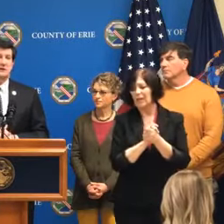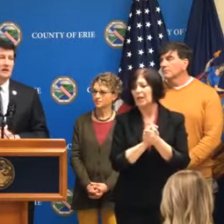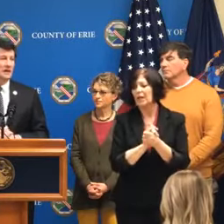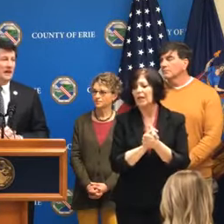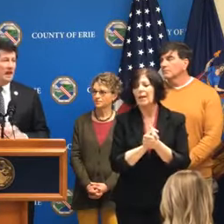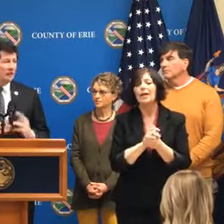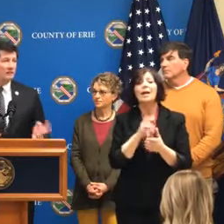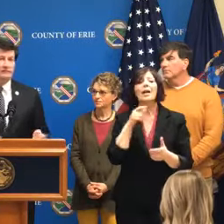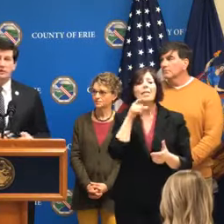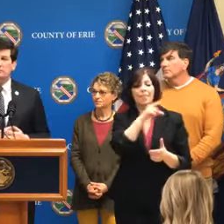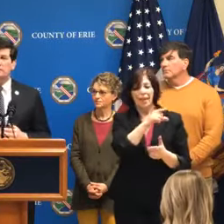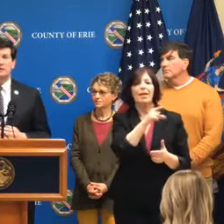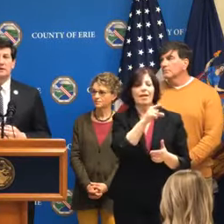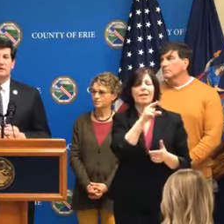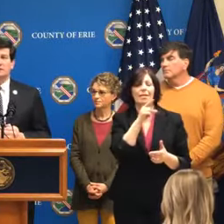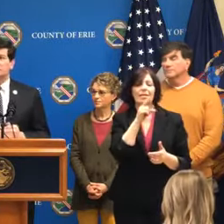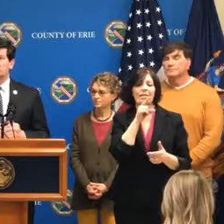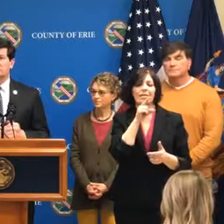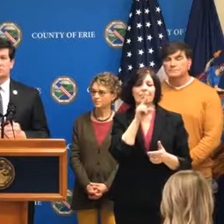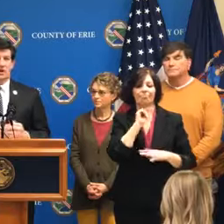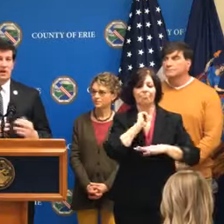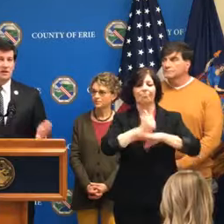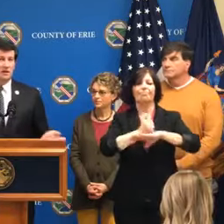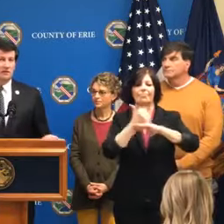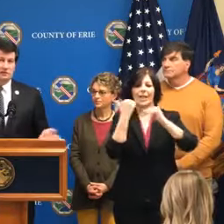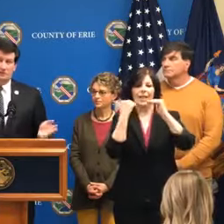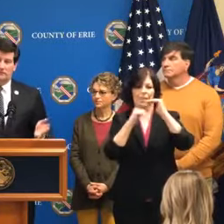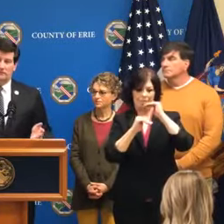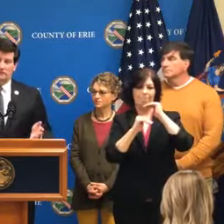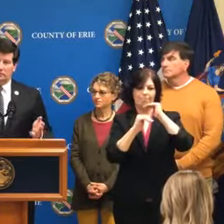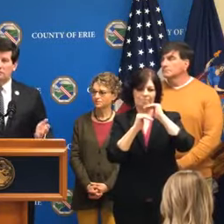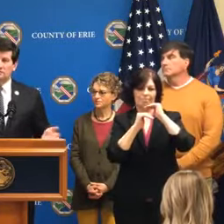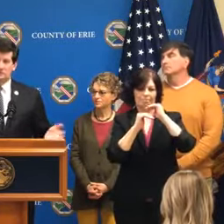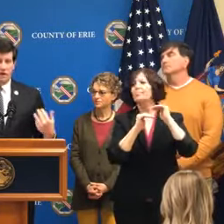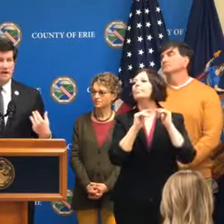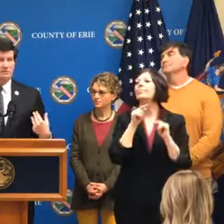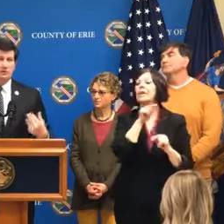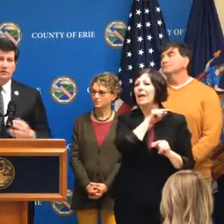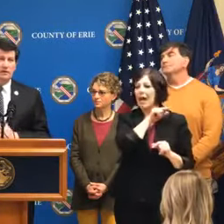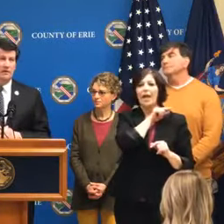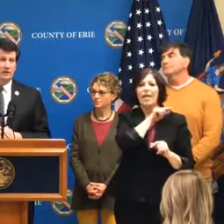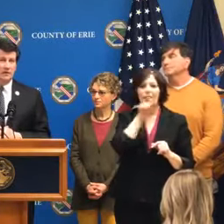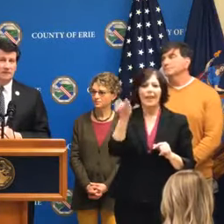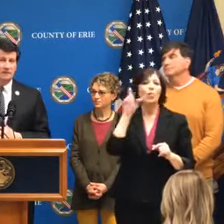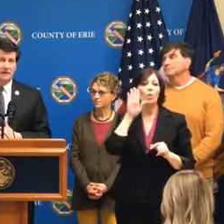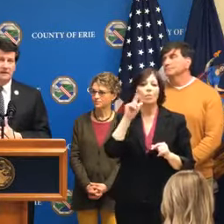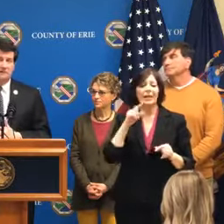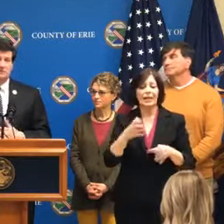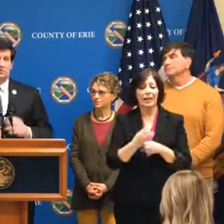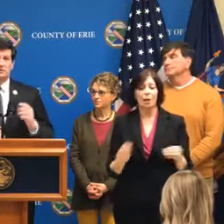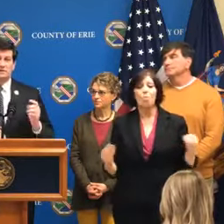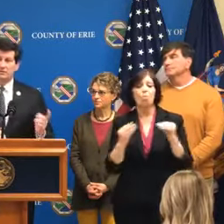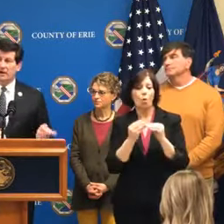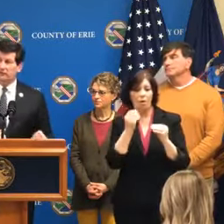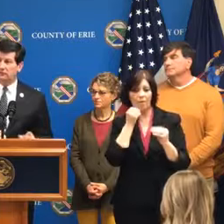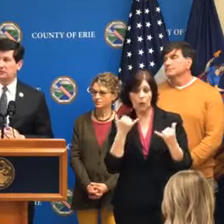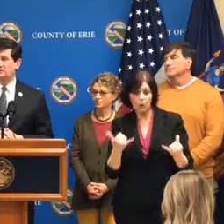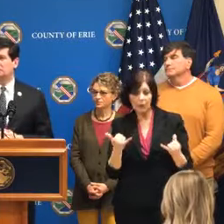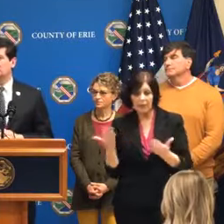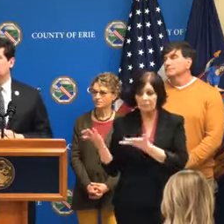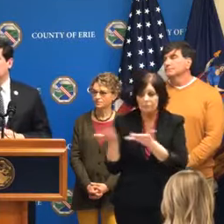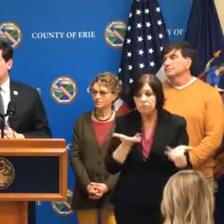grocers, and they have confirmed that their chain of food and supplies will be coming in. There's no reason to buy